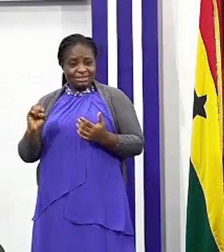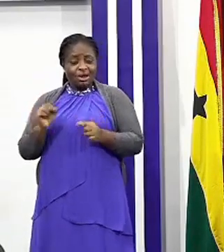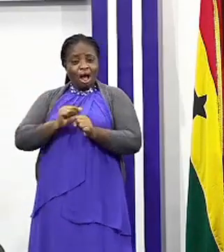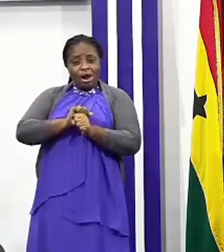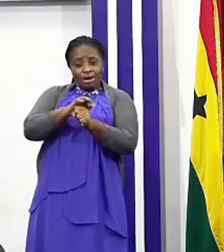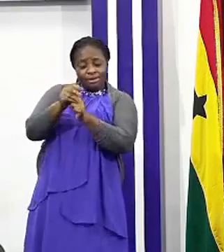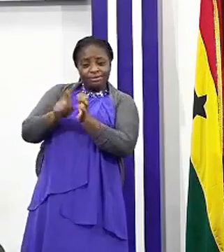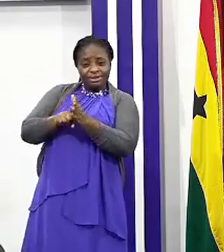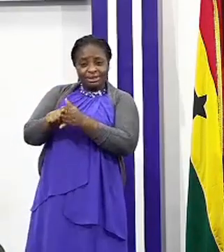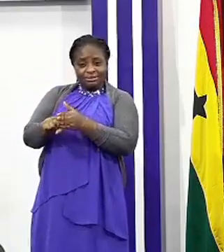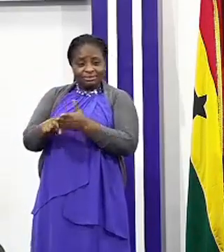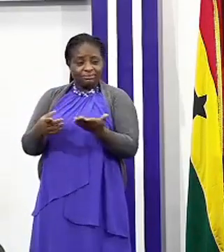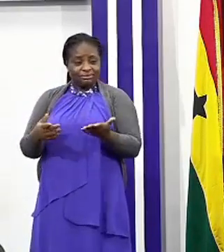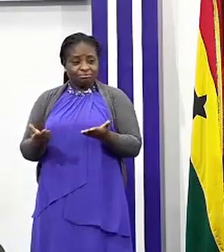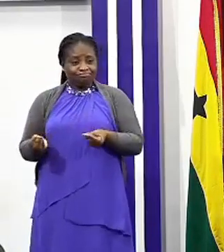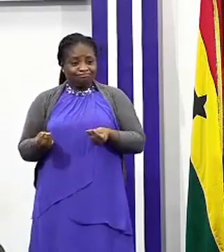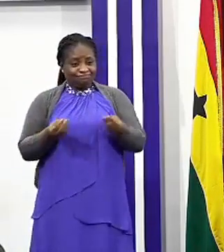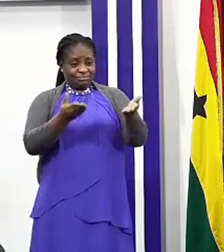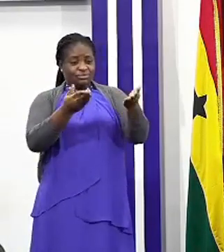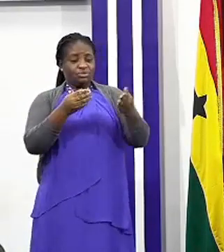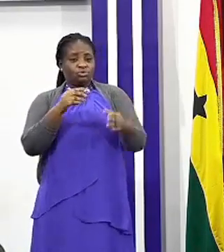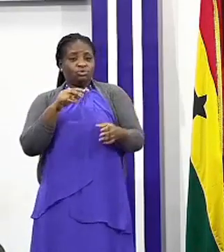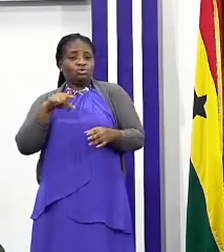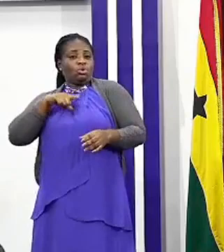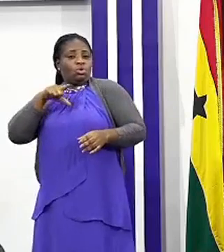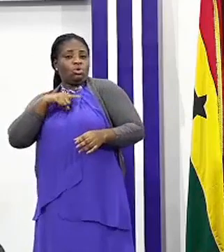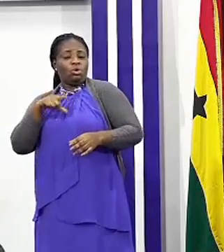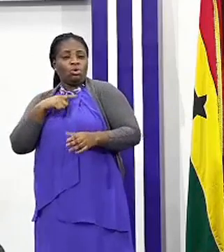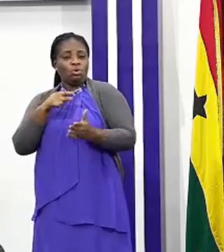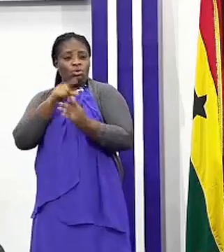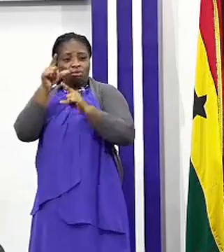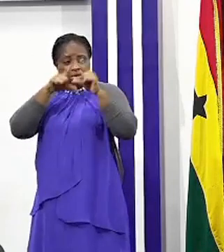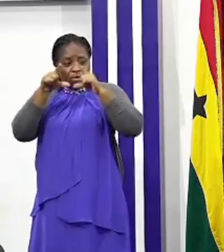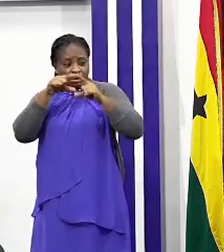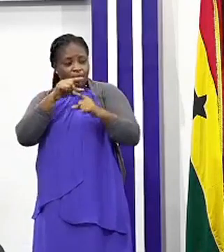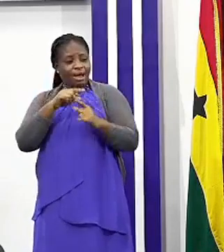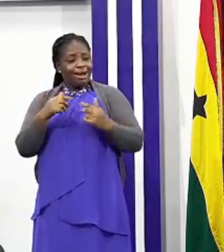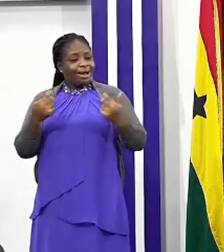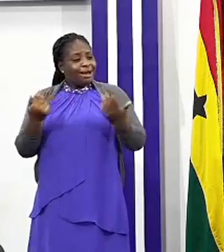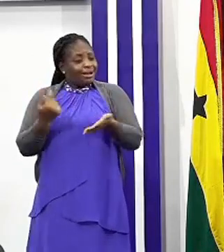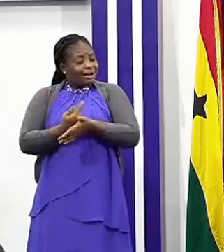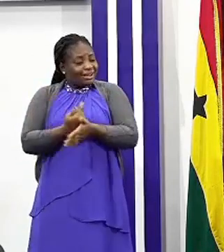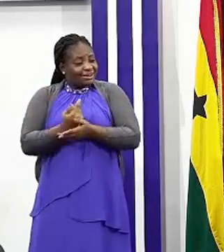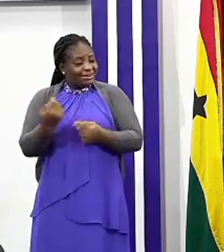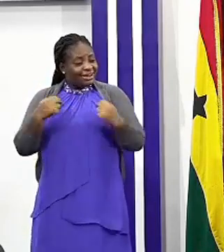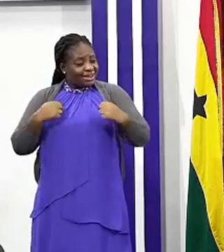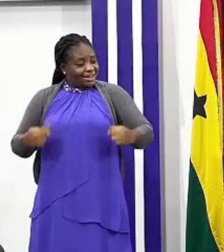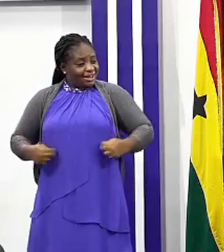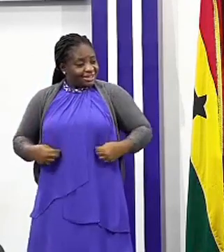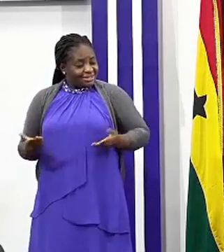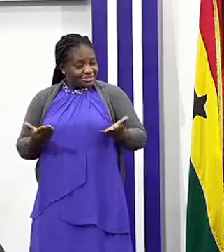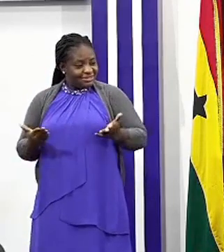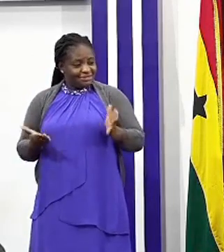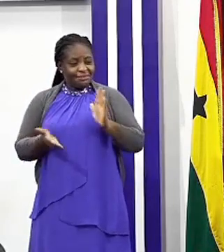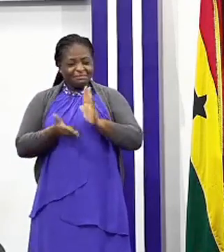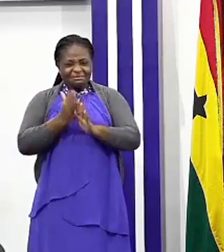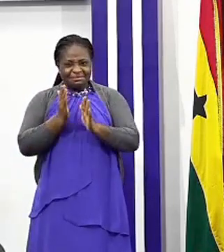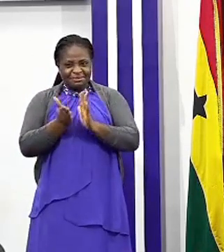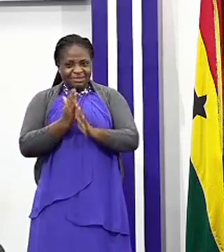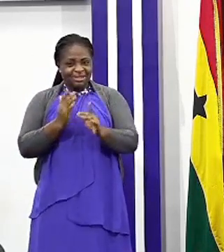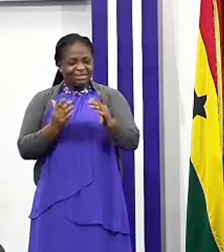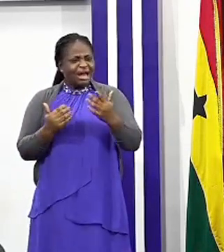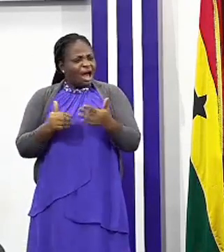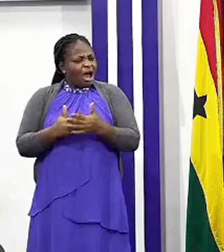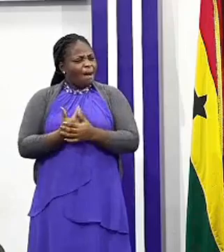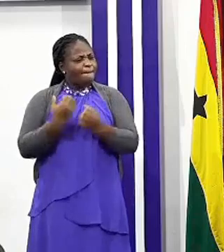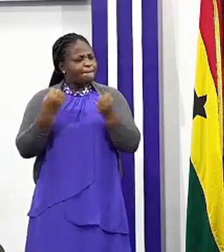COVID-19 in Ghana will refer that to Noguchi. But Ghana Health Service, you want to help us very quickly, Dr. Bedisa Akodie. So